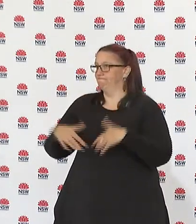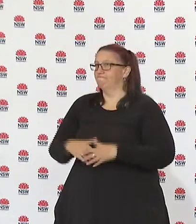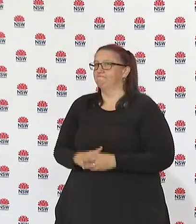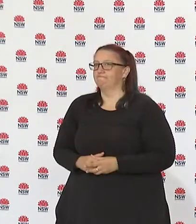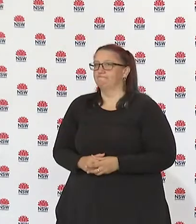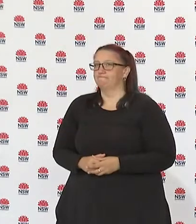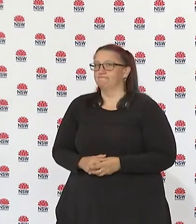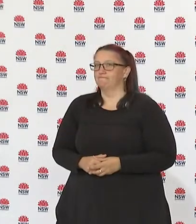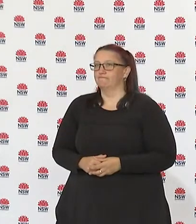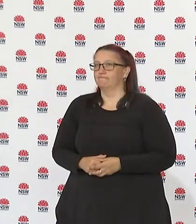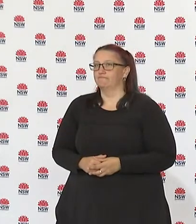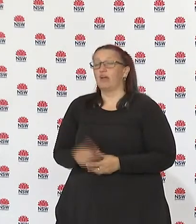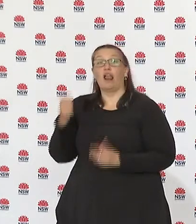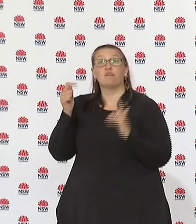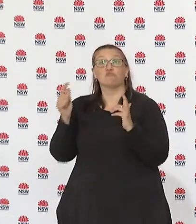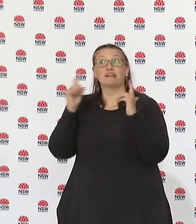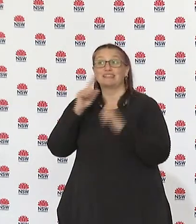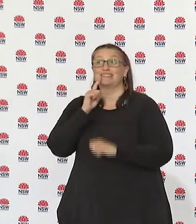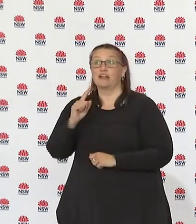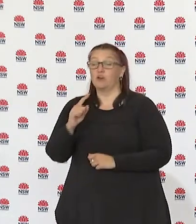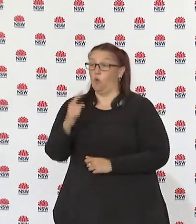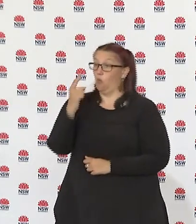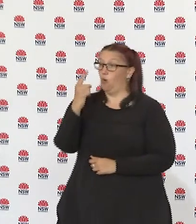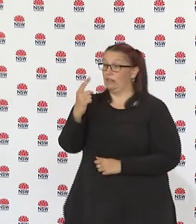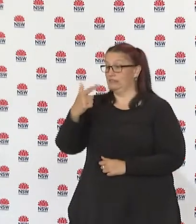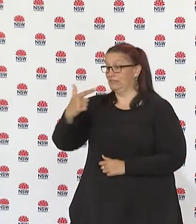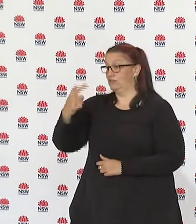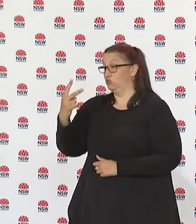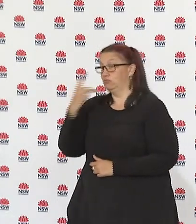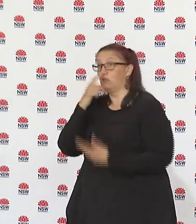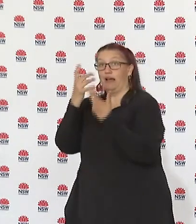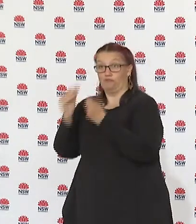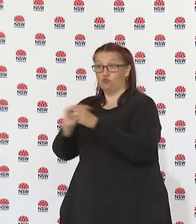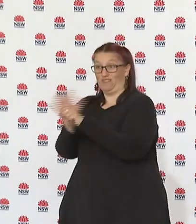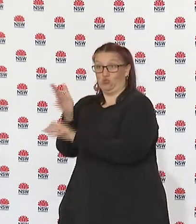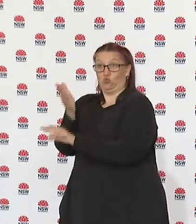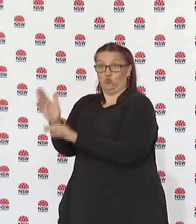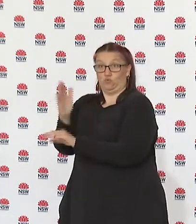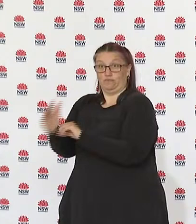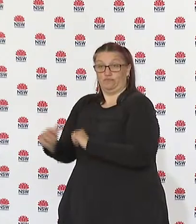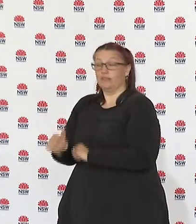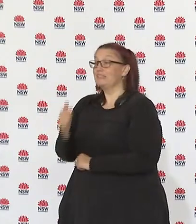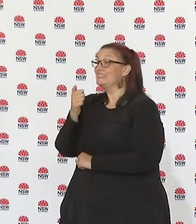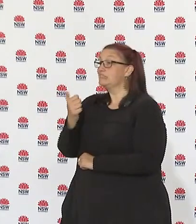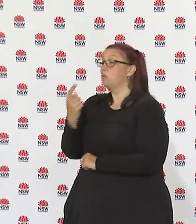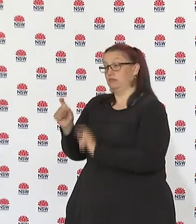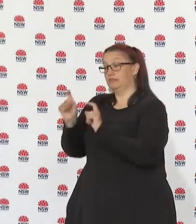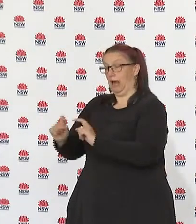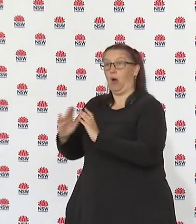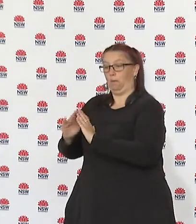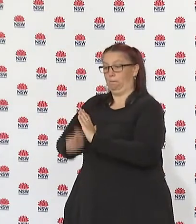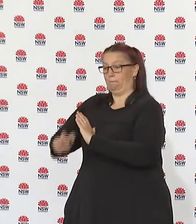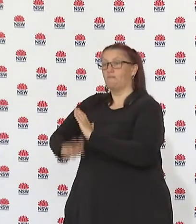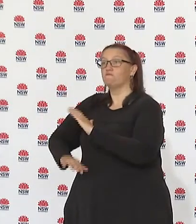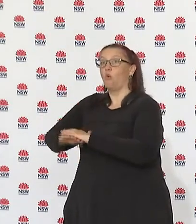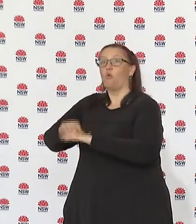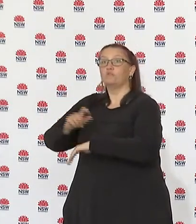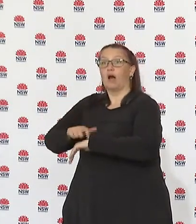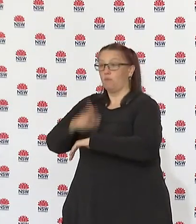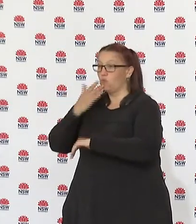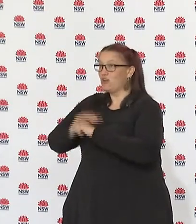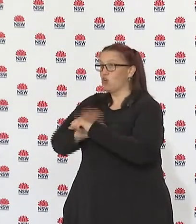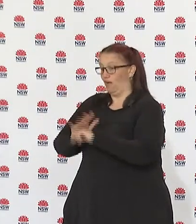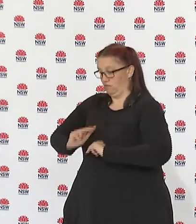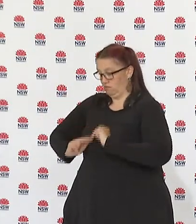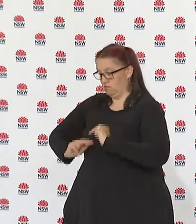As Premier mentioned, of the 172 cases, 61 were in isolation throughout their infectious period, 19 for part of their